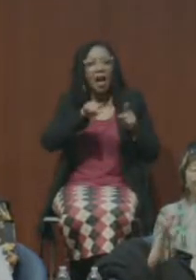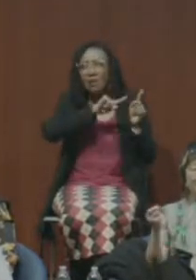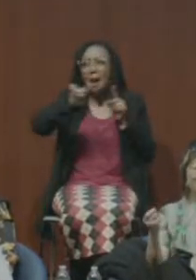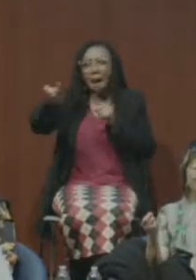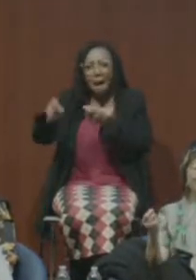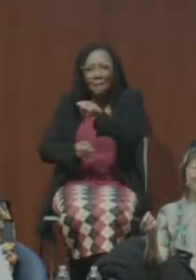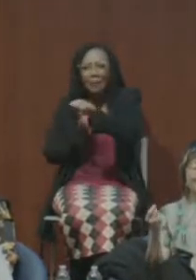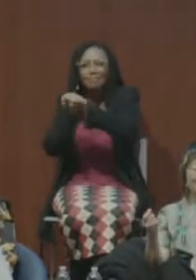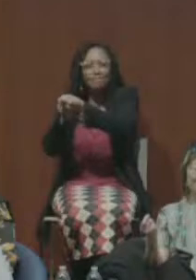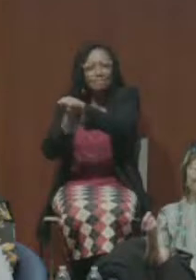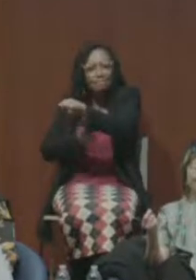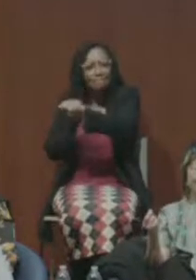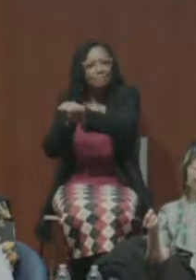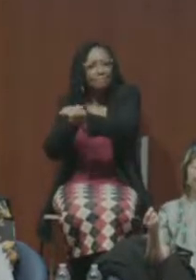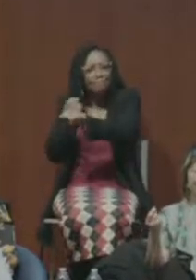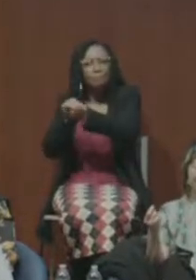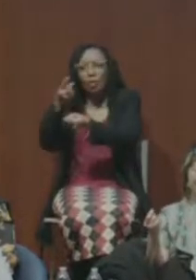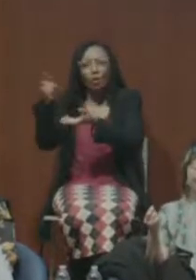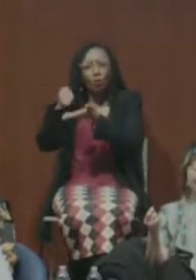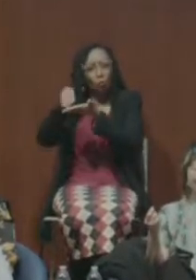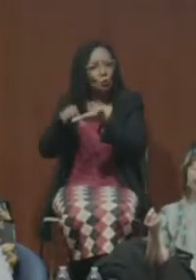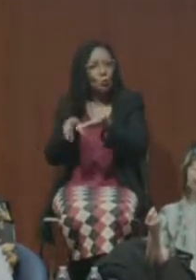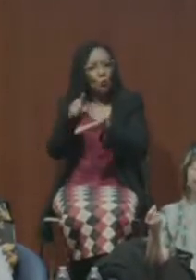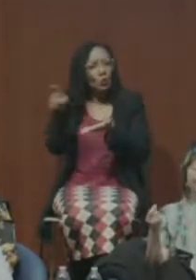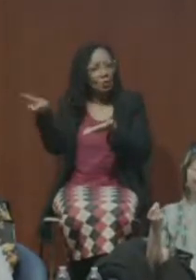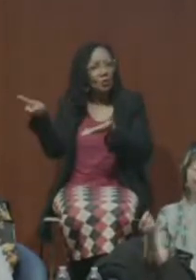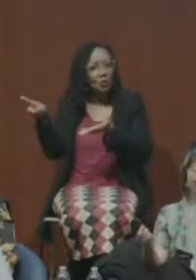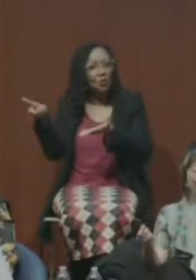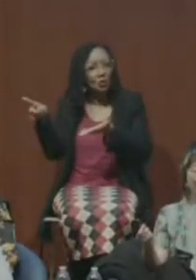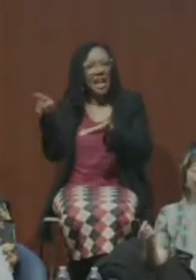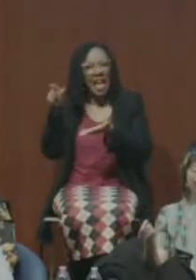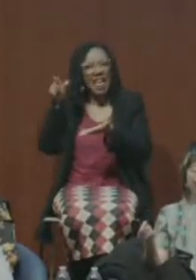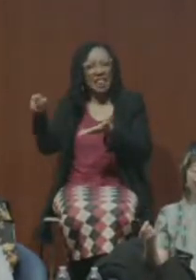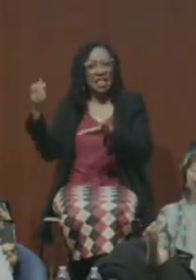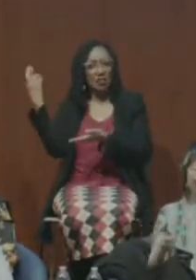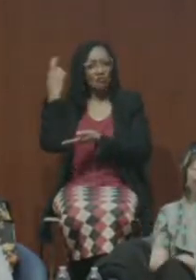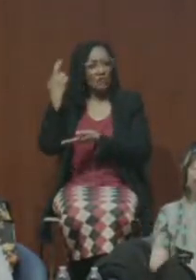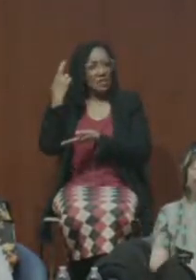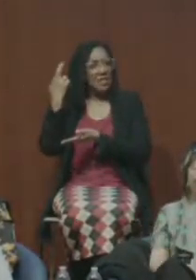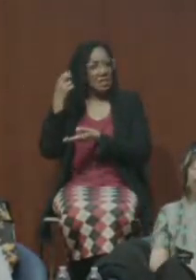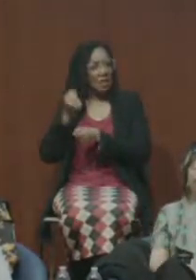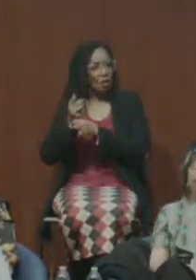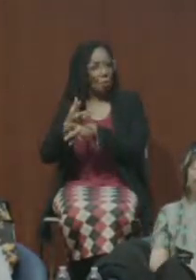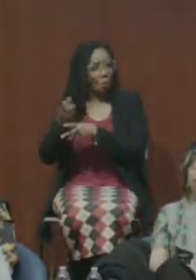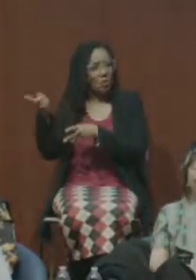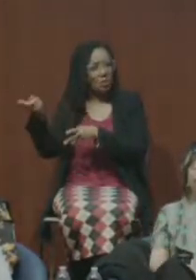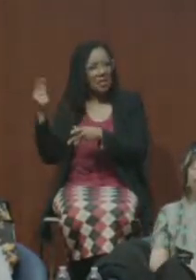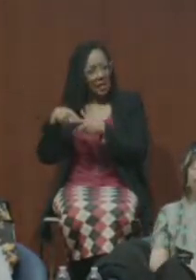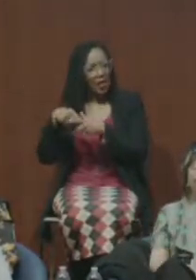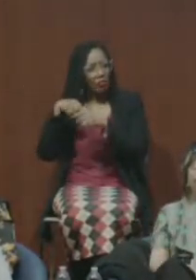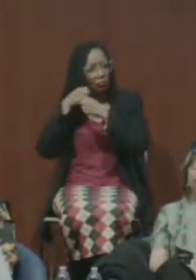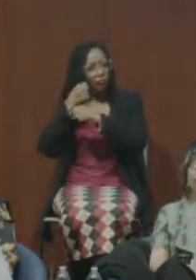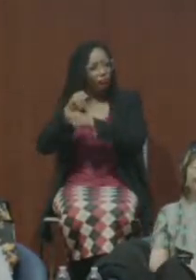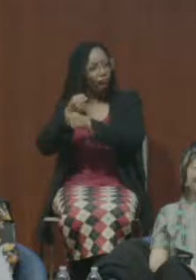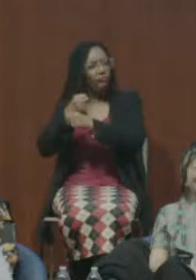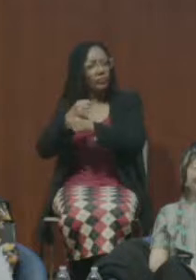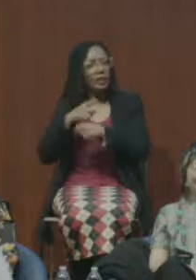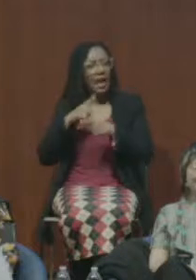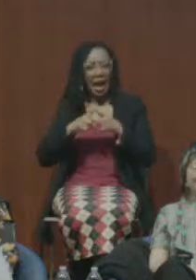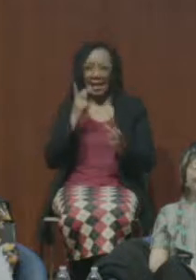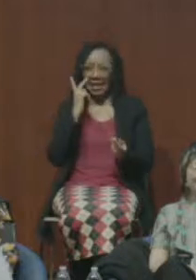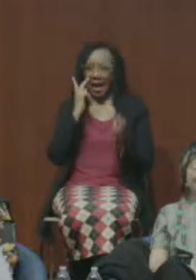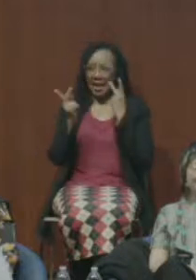out in droves to support this cause, right? And I see